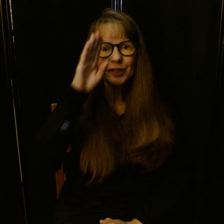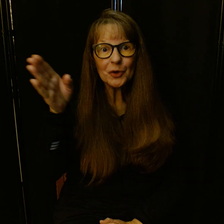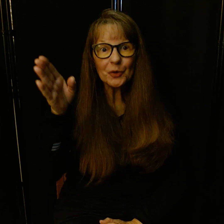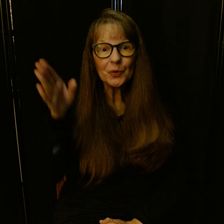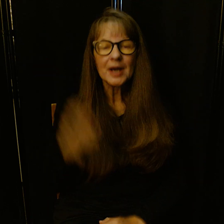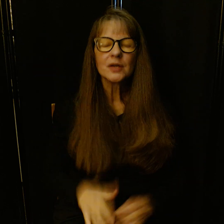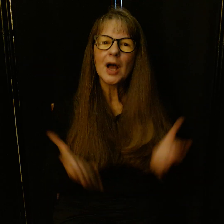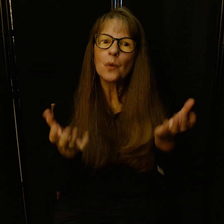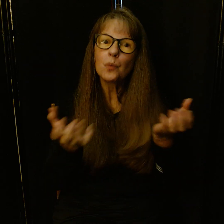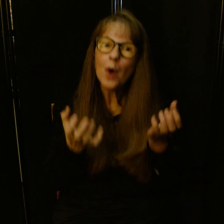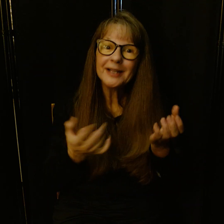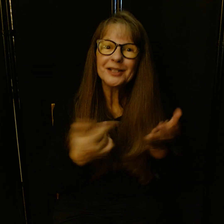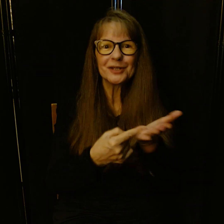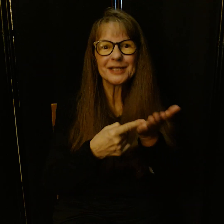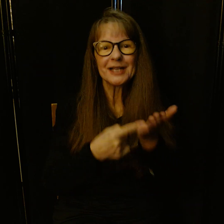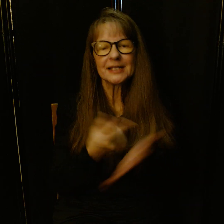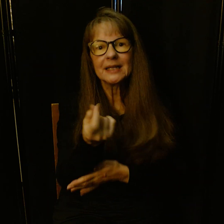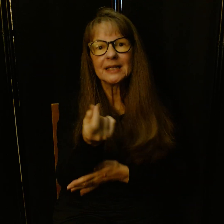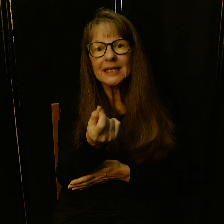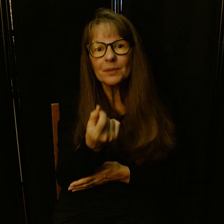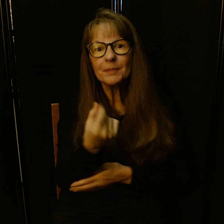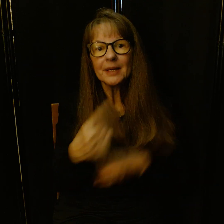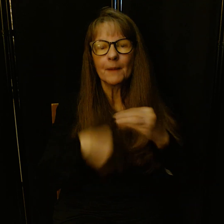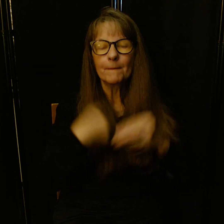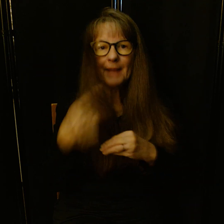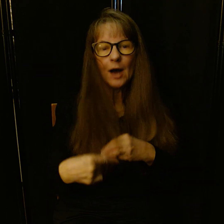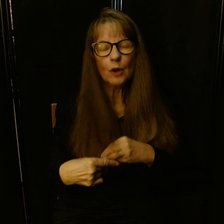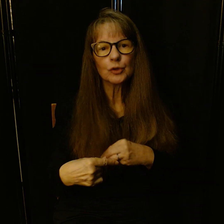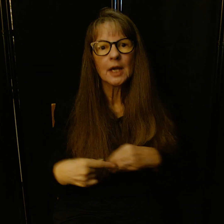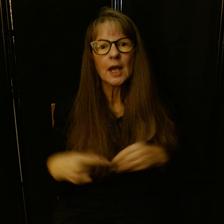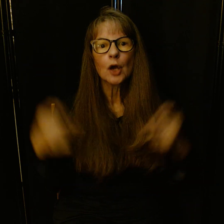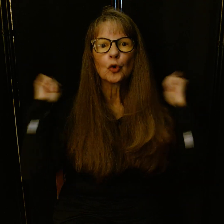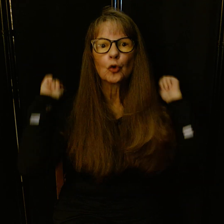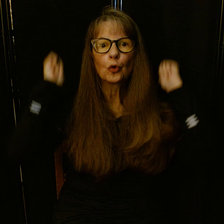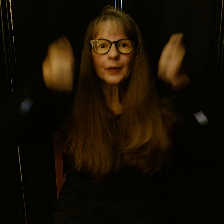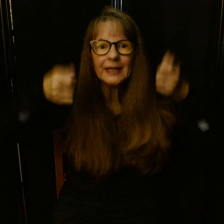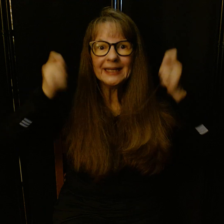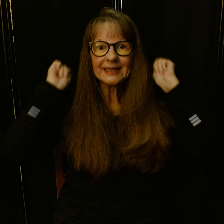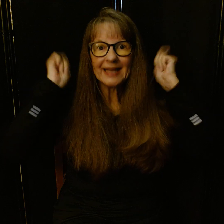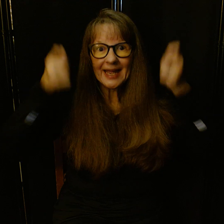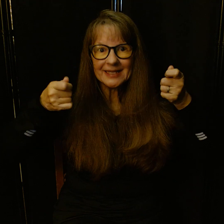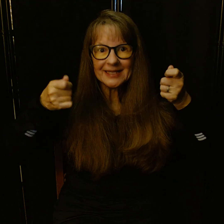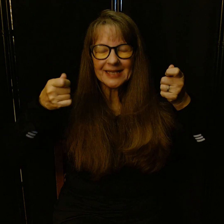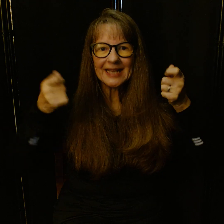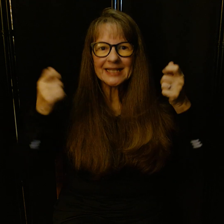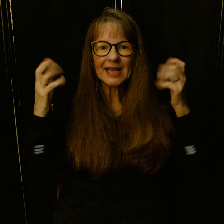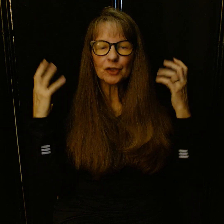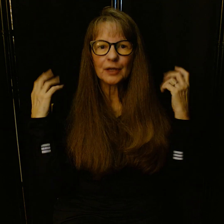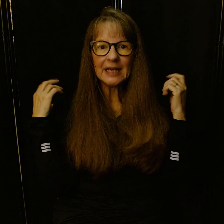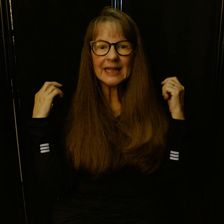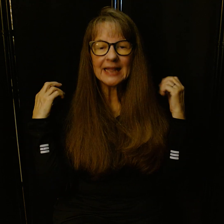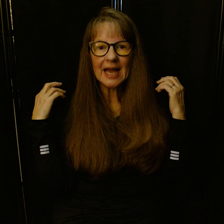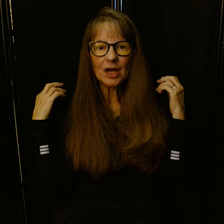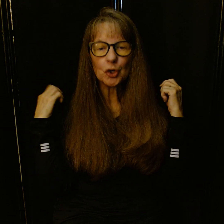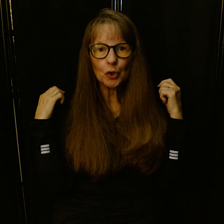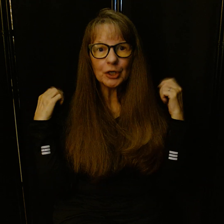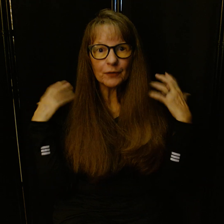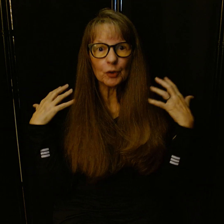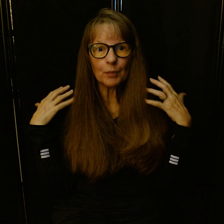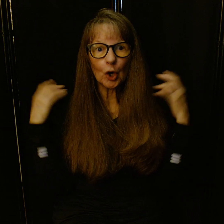Hello. So I wanted to discuss a little bit about Greenland. And it's like you're getting the hood of your parka